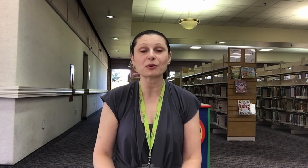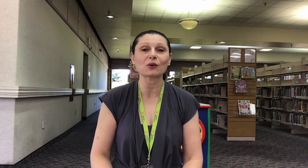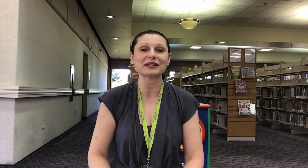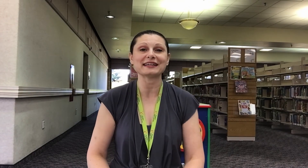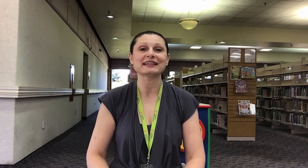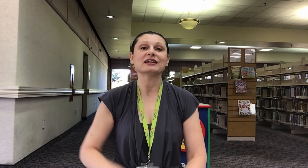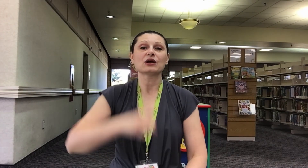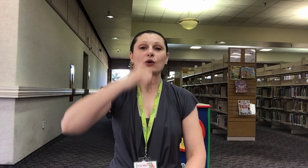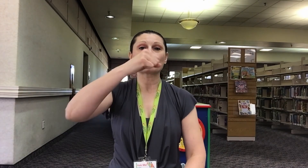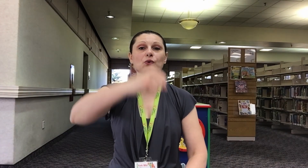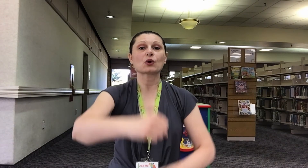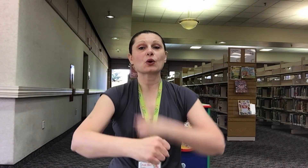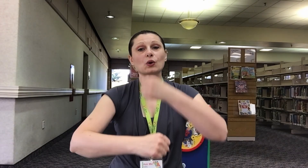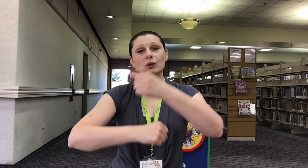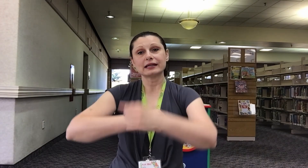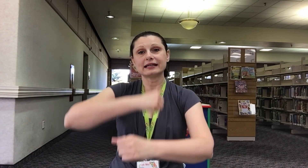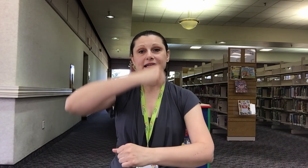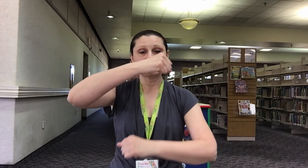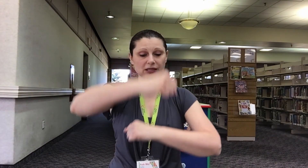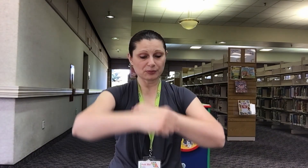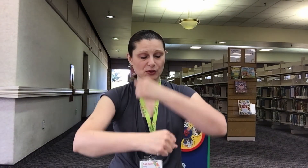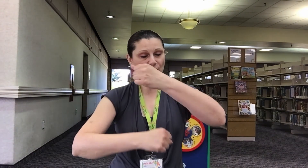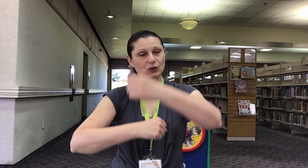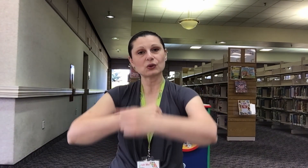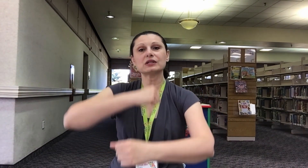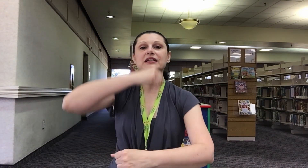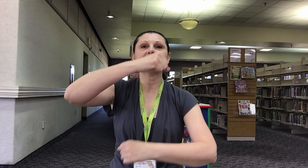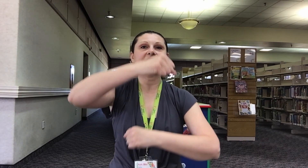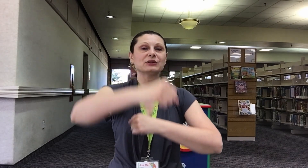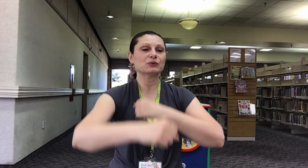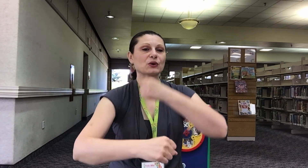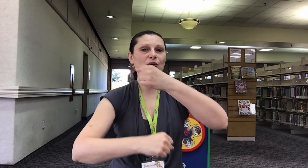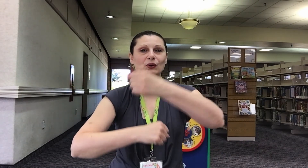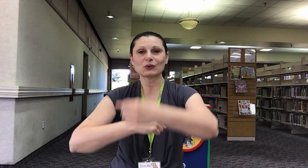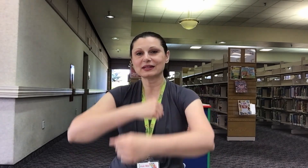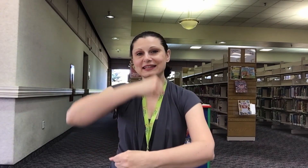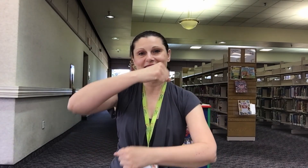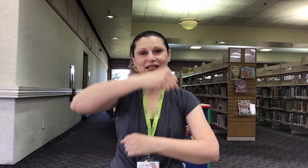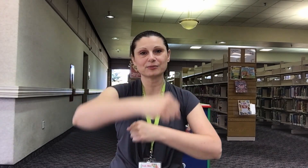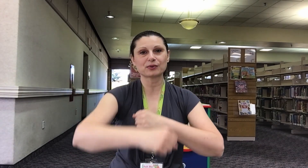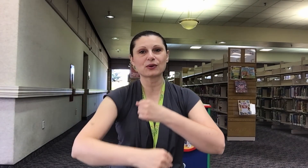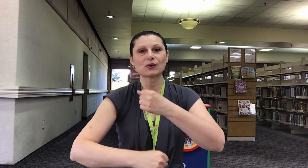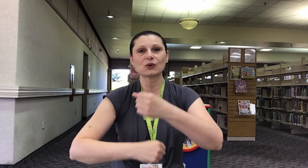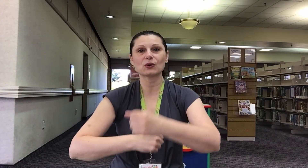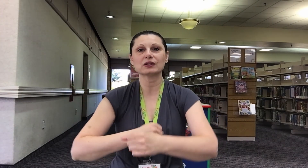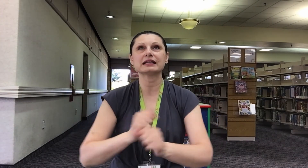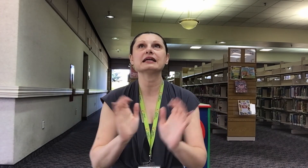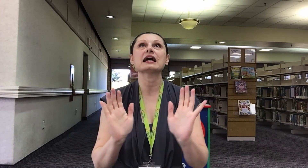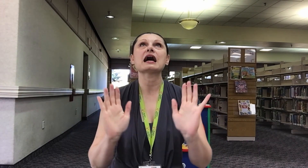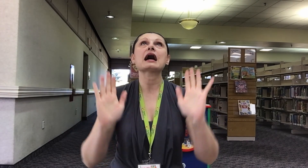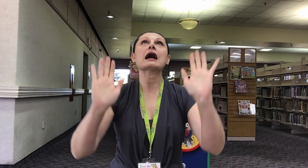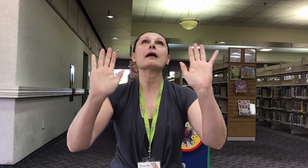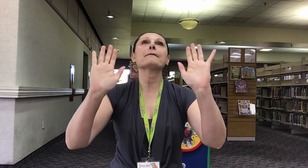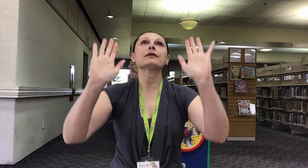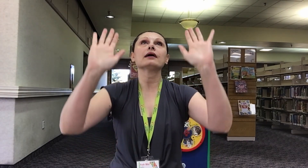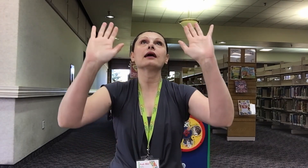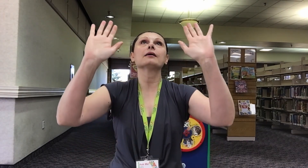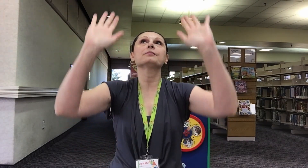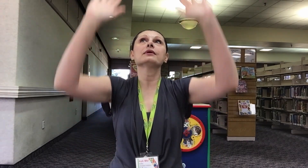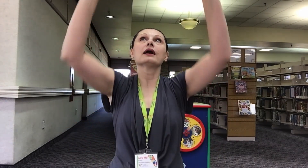Poly. Roly Poly, Roly Poly, up, up,